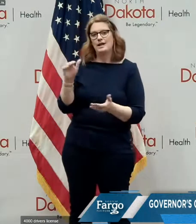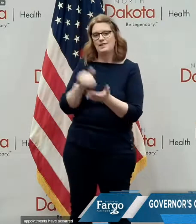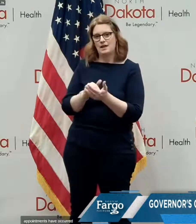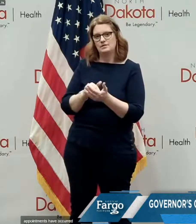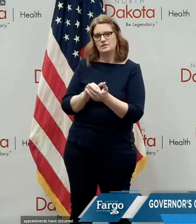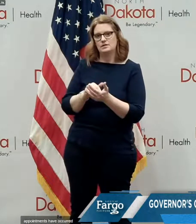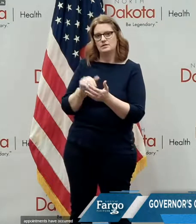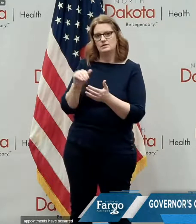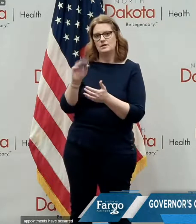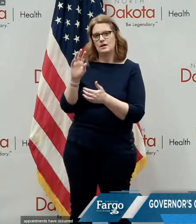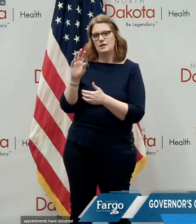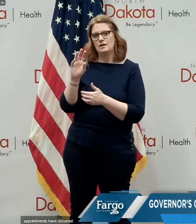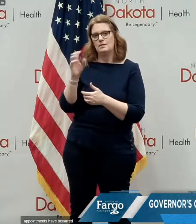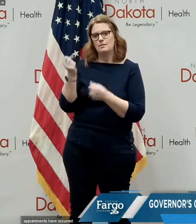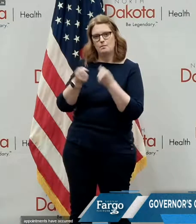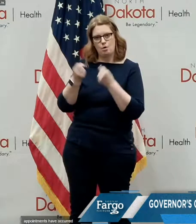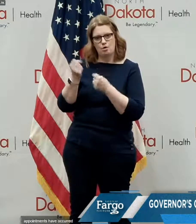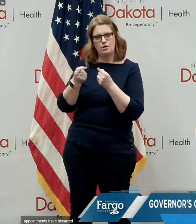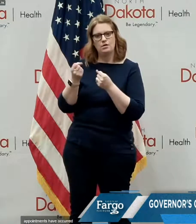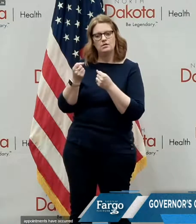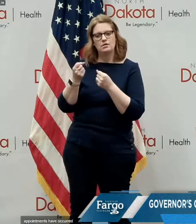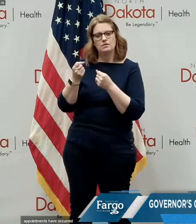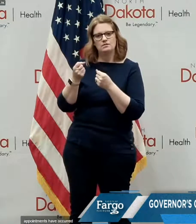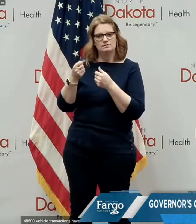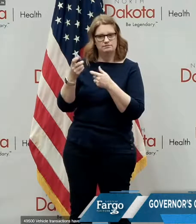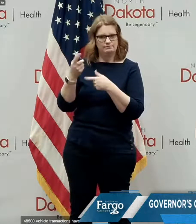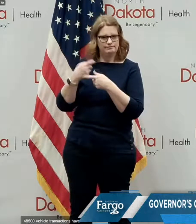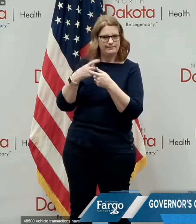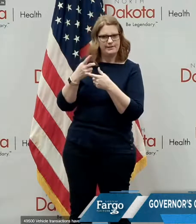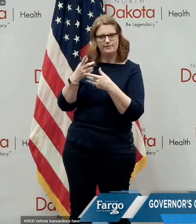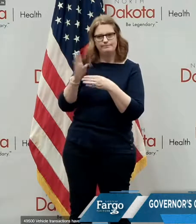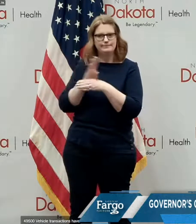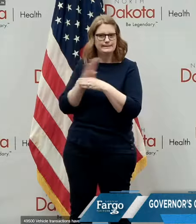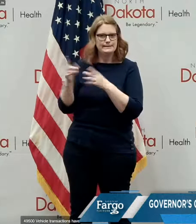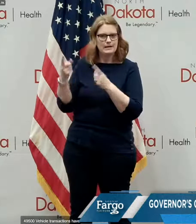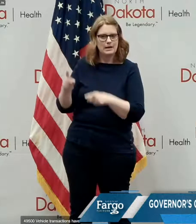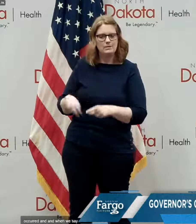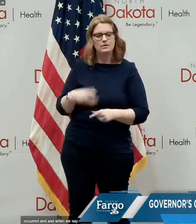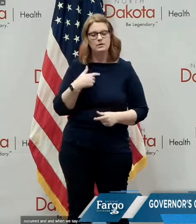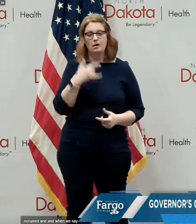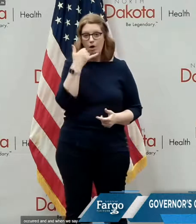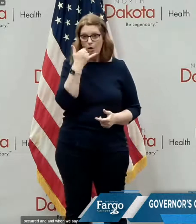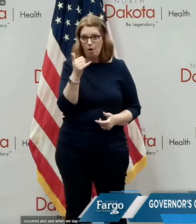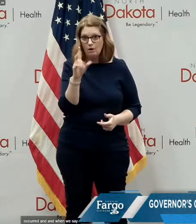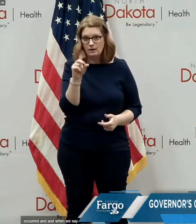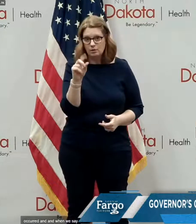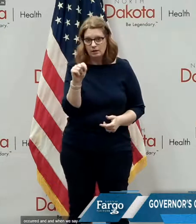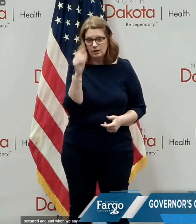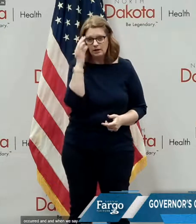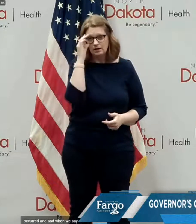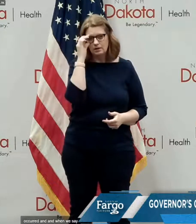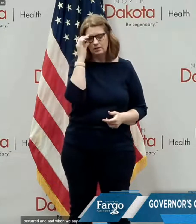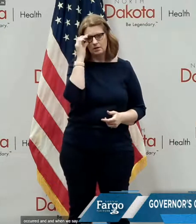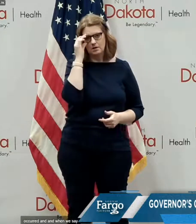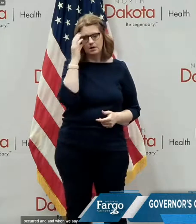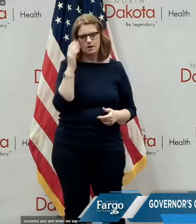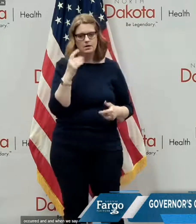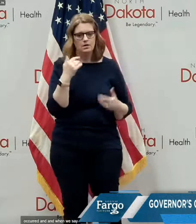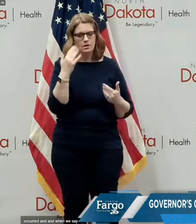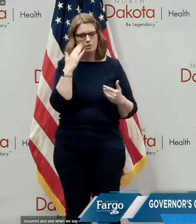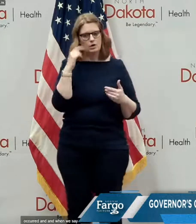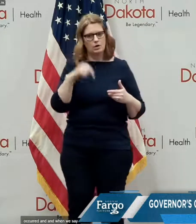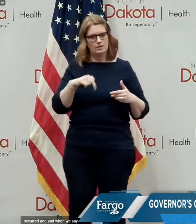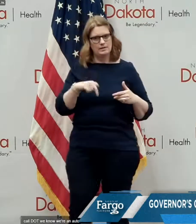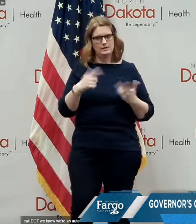49,500 motor vehicle transactions have occurred. And when we say call DOT, we know we're an auto-centric